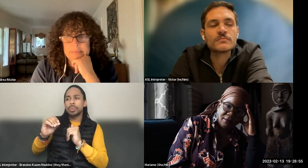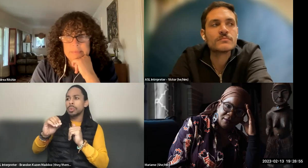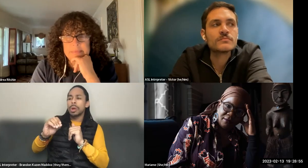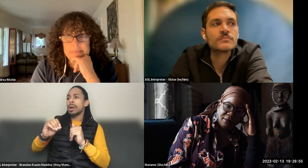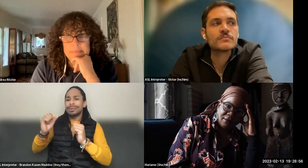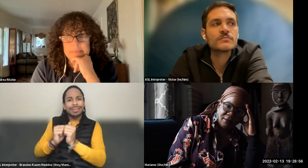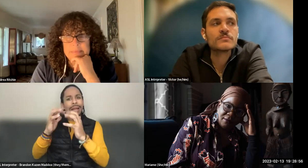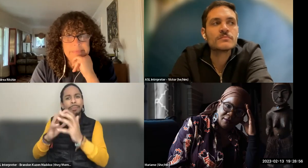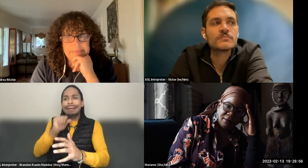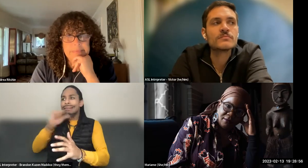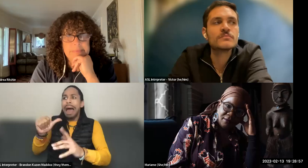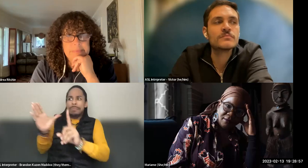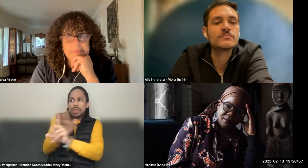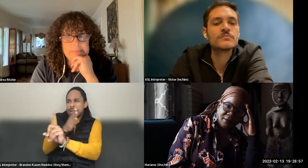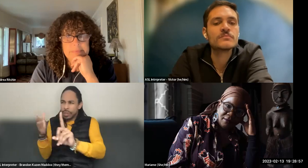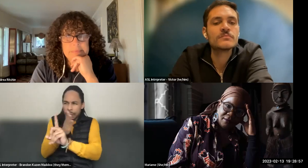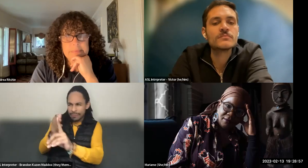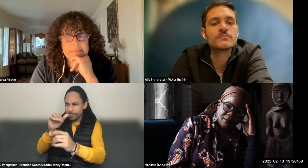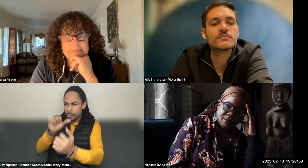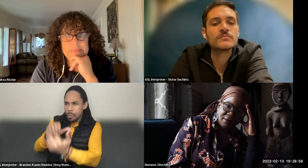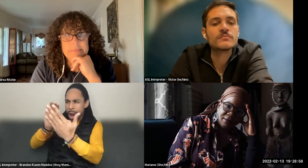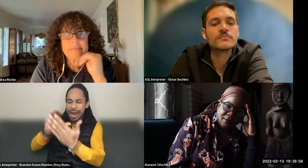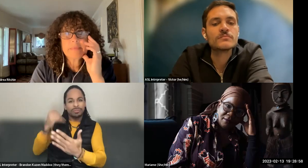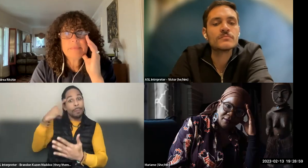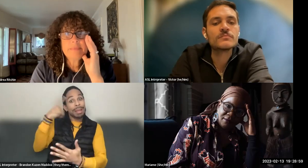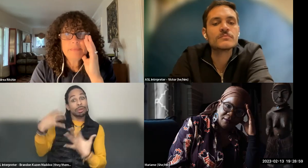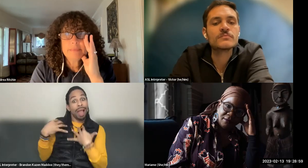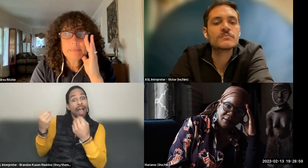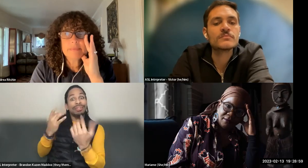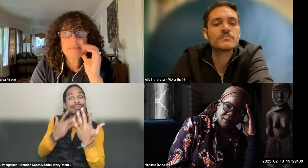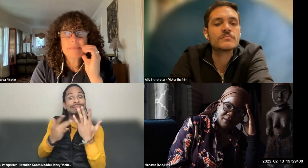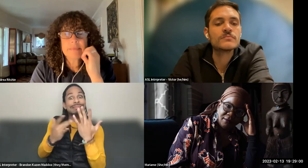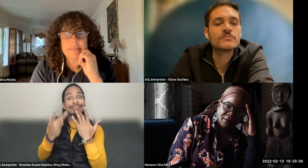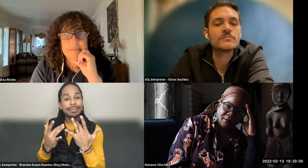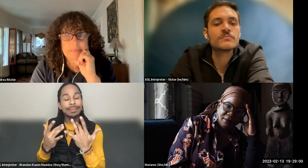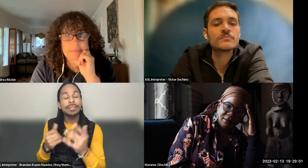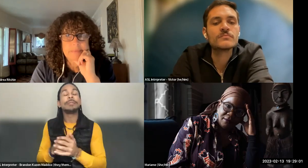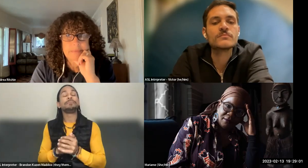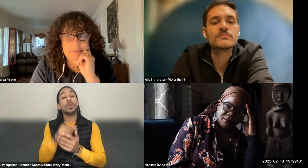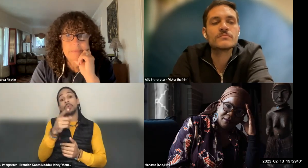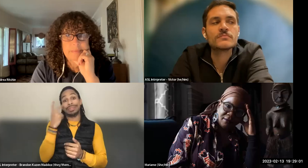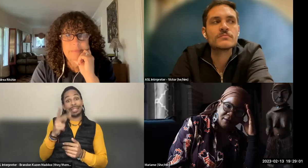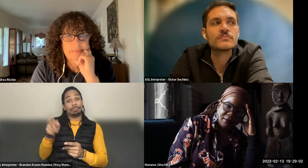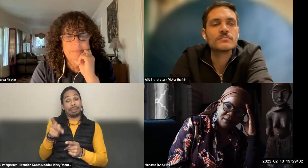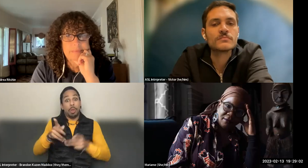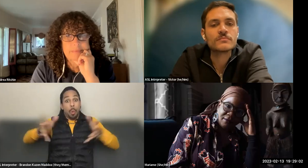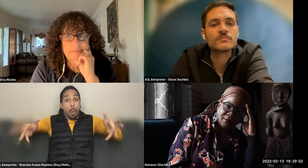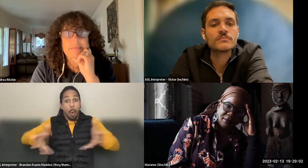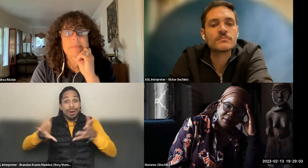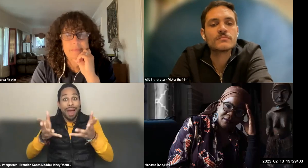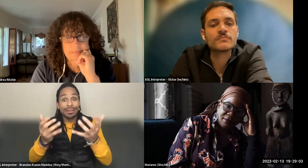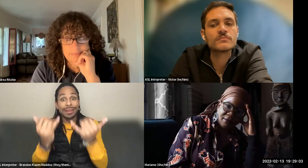have mental health needs that come up. You're seeing people organize right now in the Beyond Do No